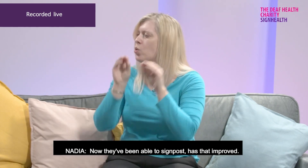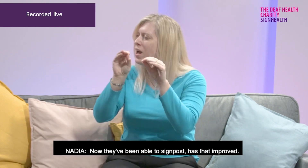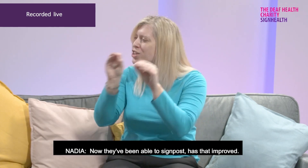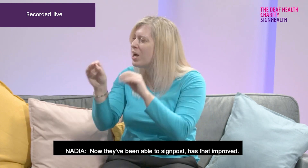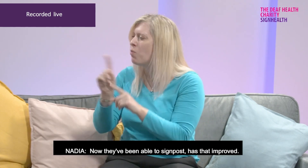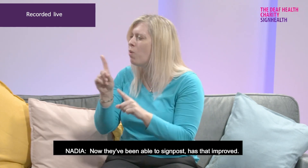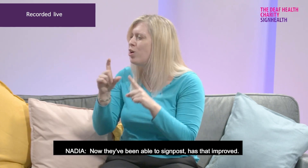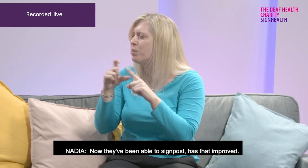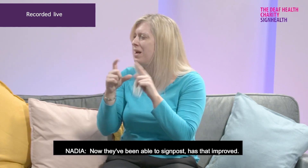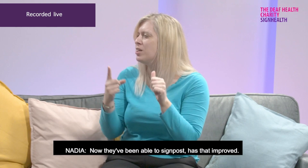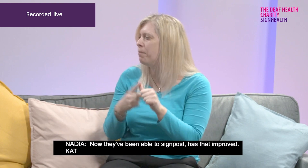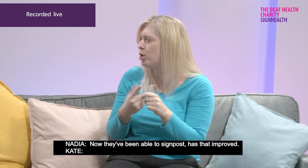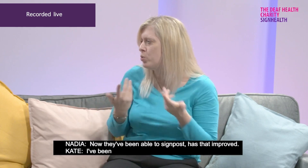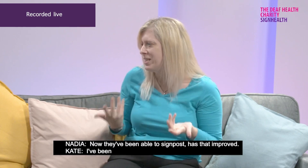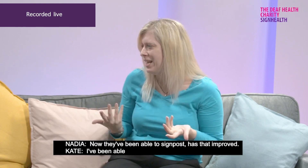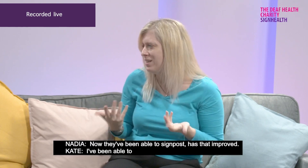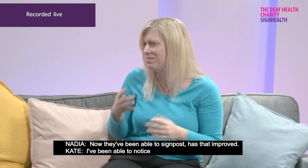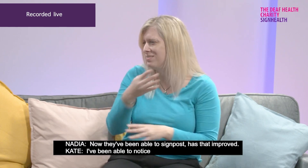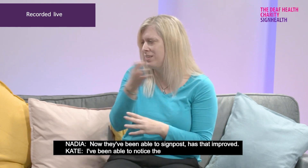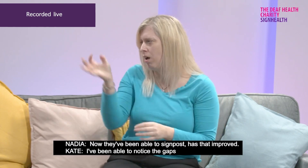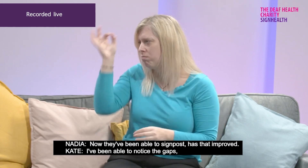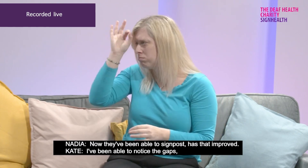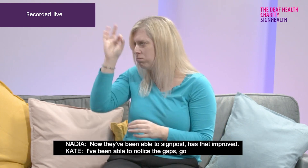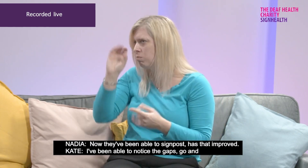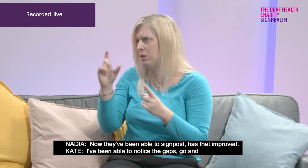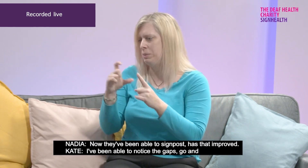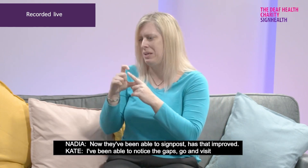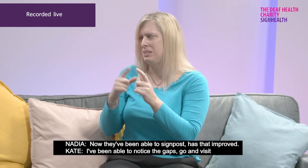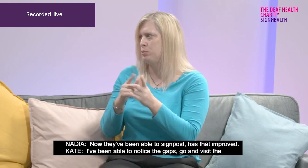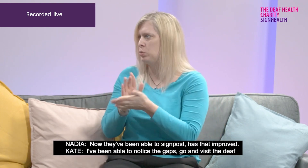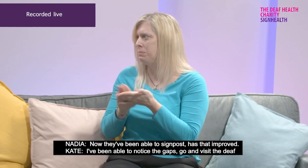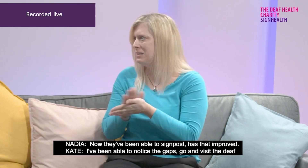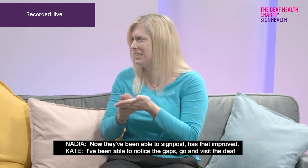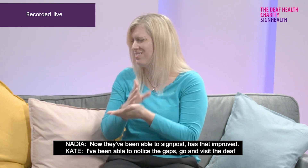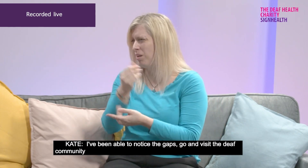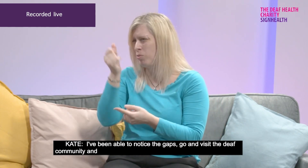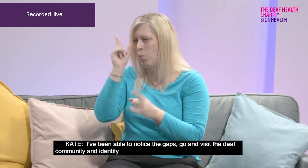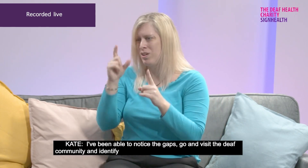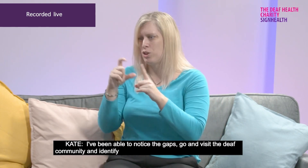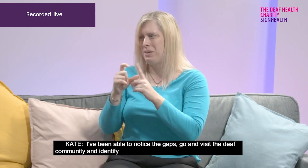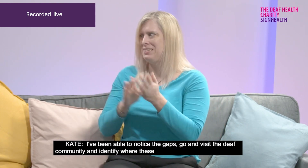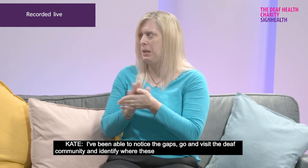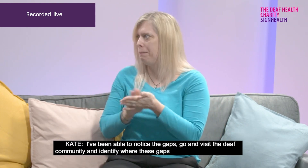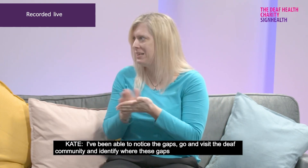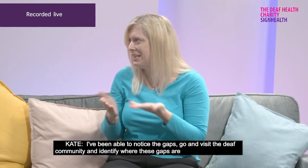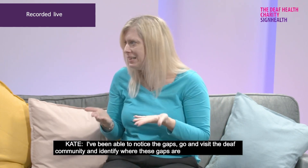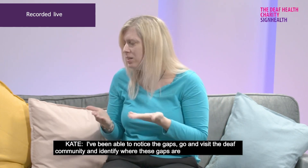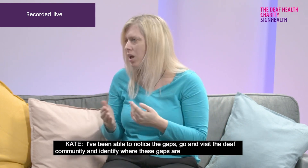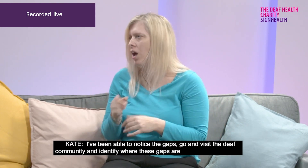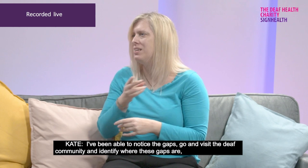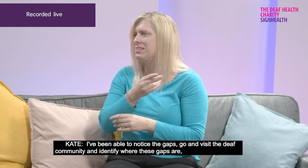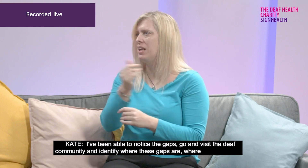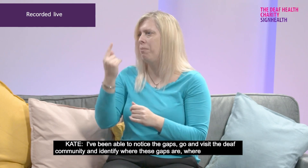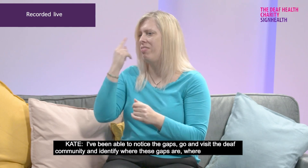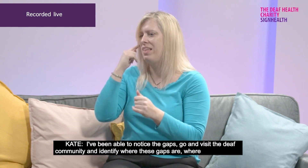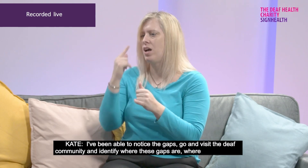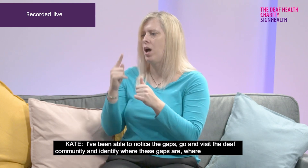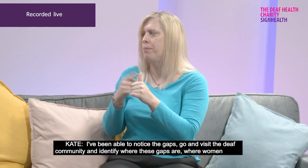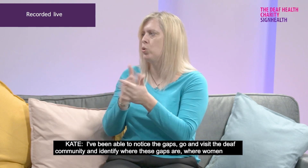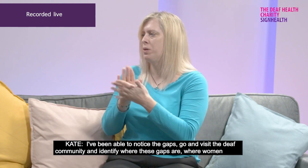the gaps. I've been able to go and visit the deaf community and I identify where these gaps are, where